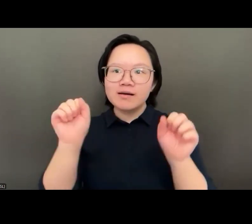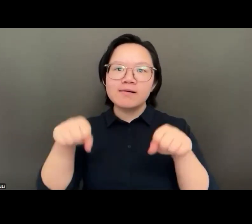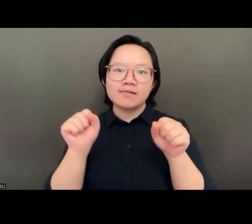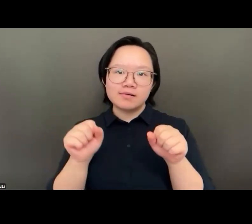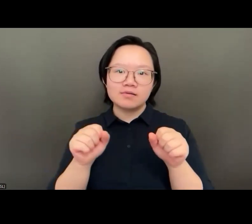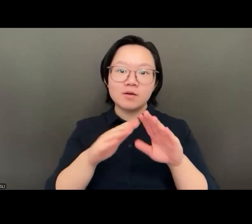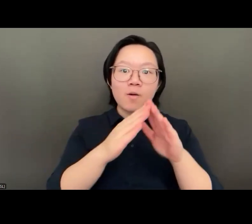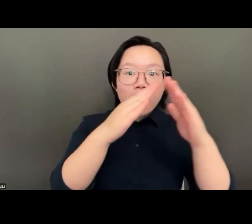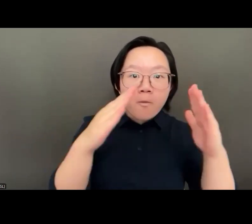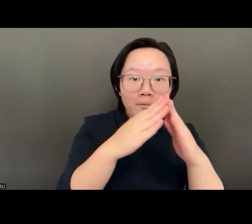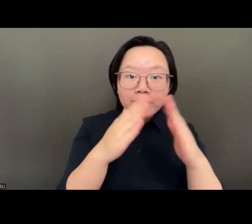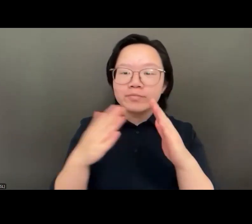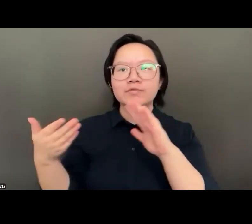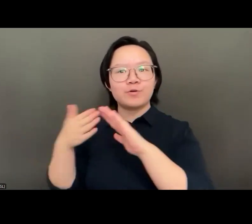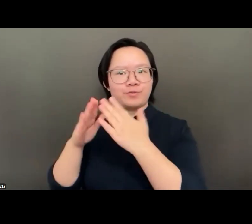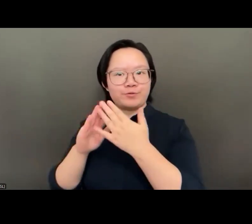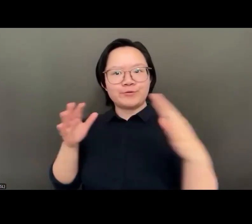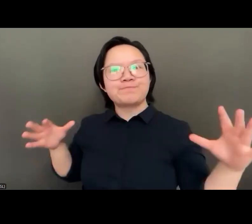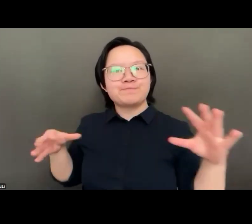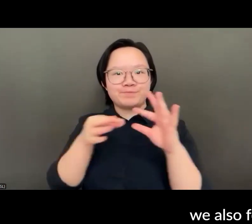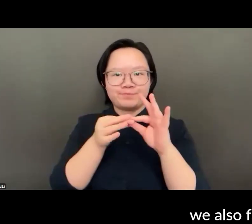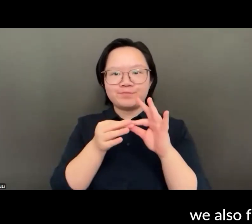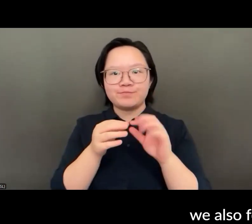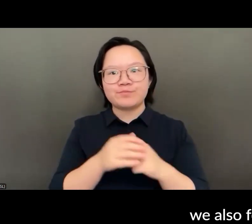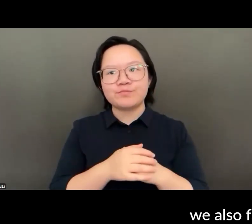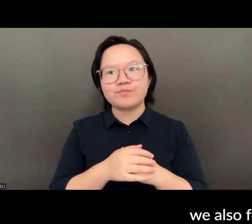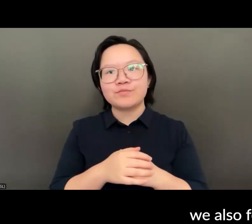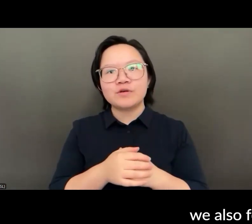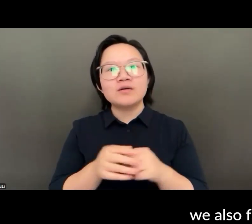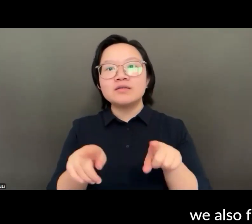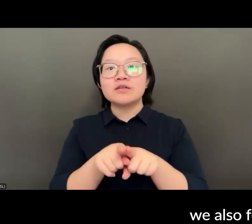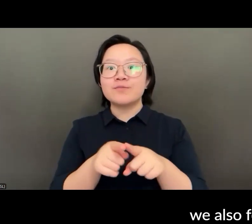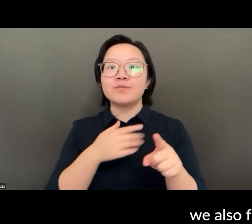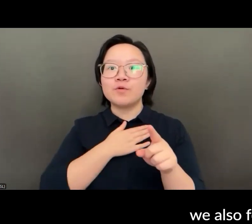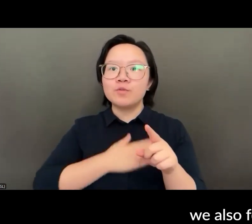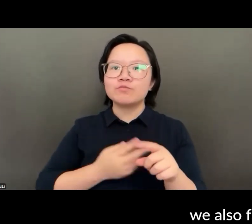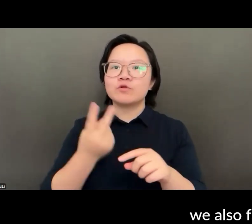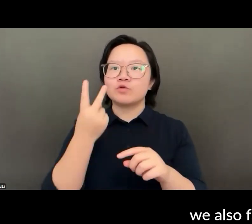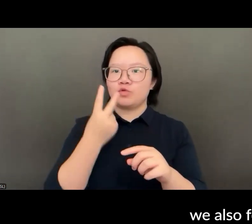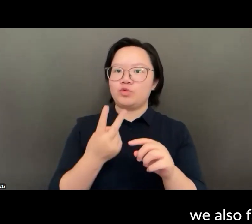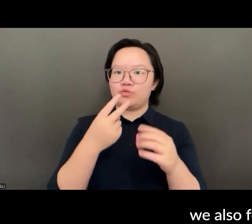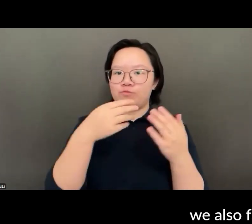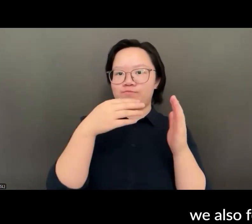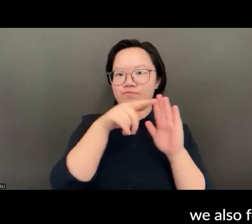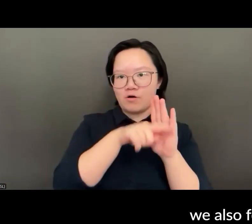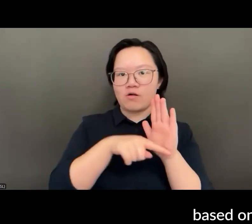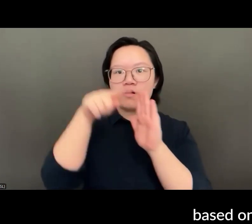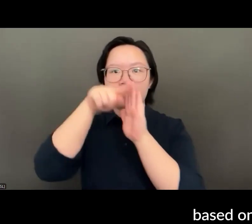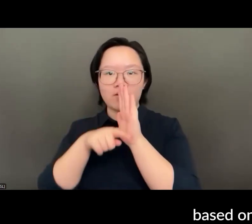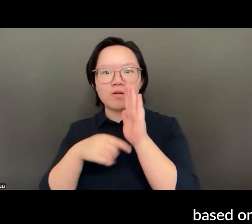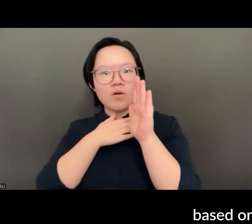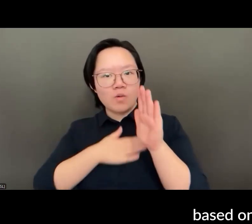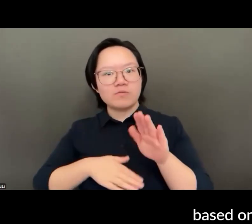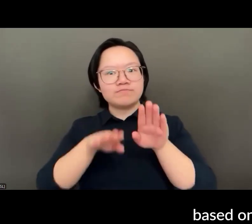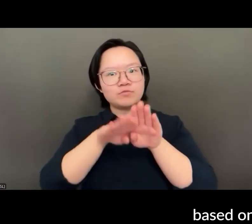We also focus, as I shared previously, we also focused on different types of accessible materials based